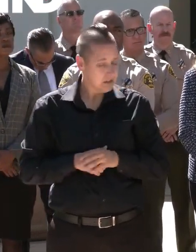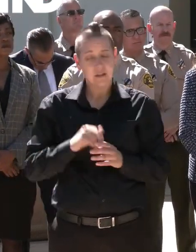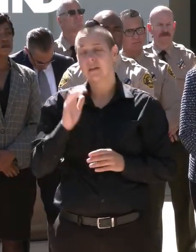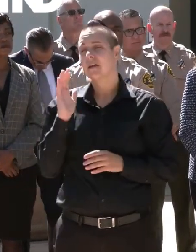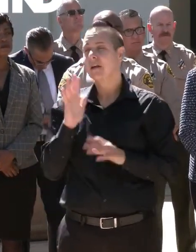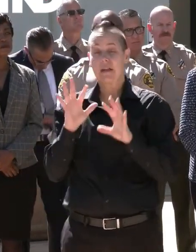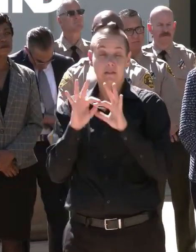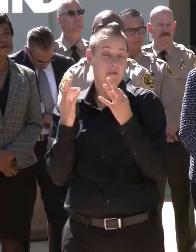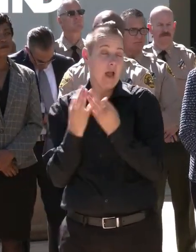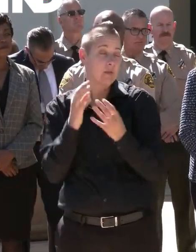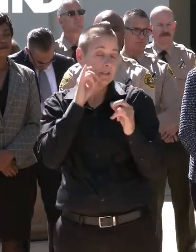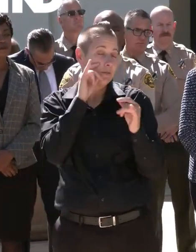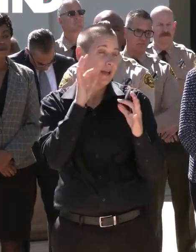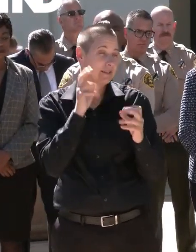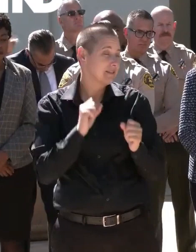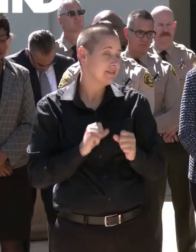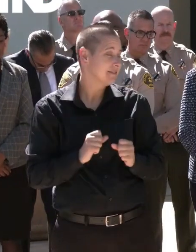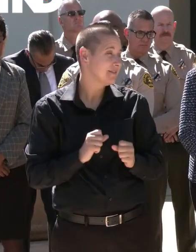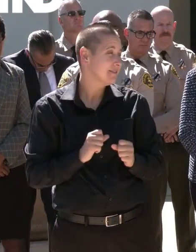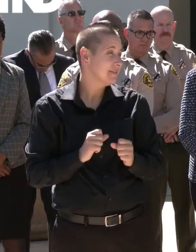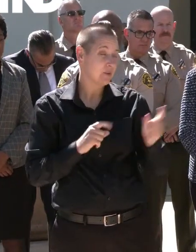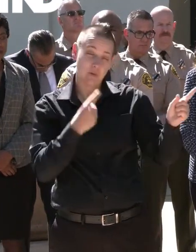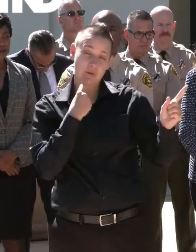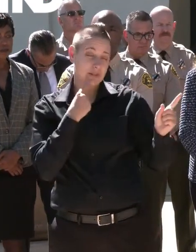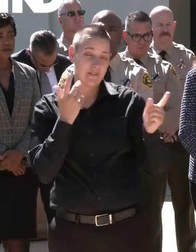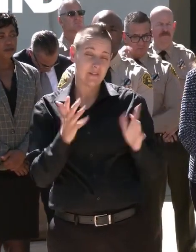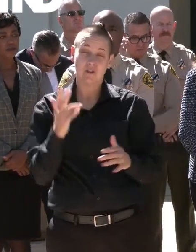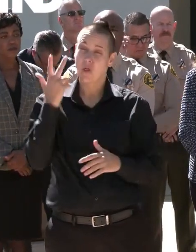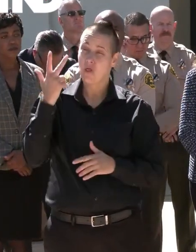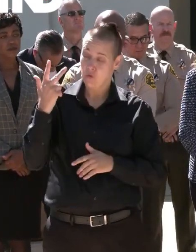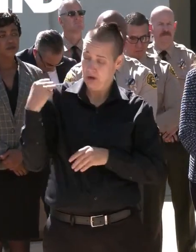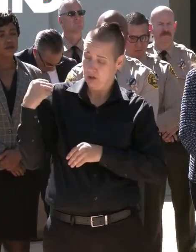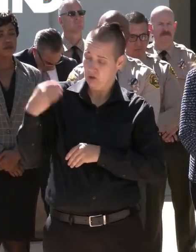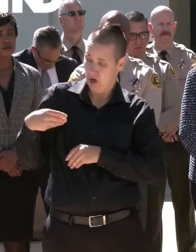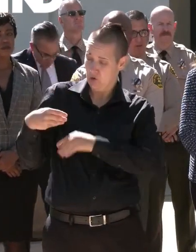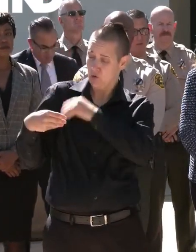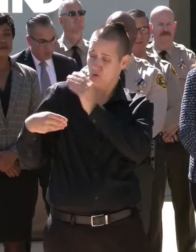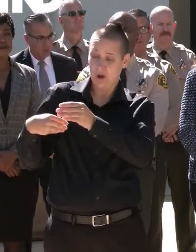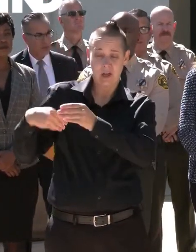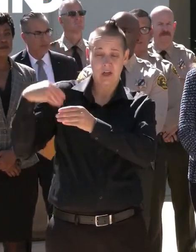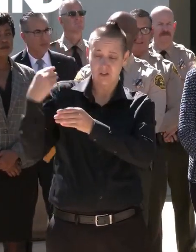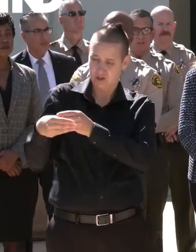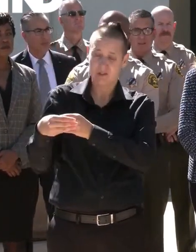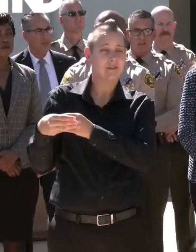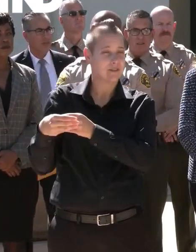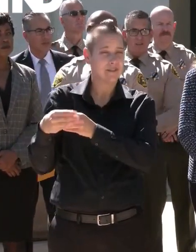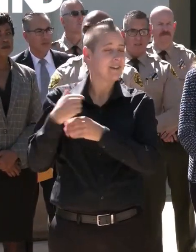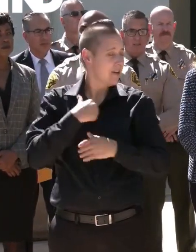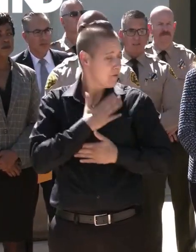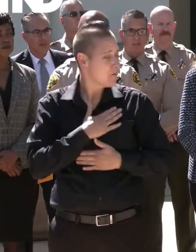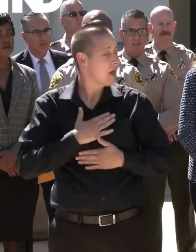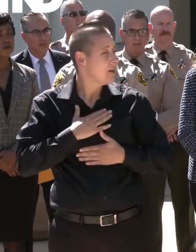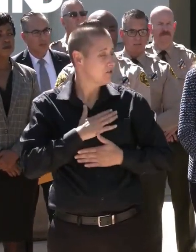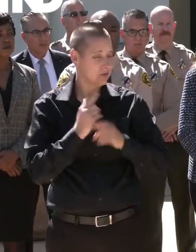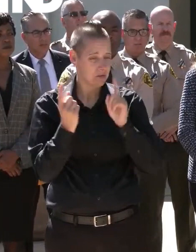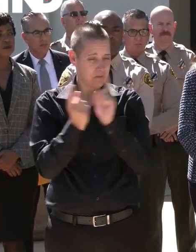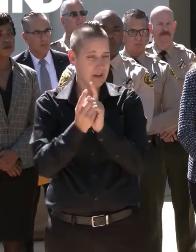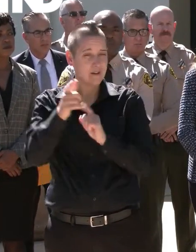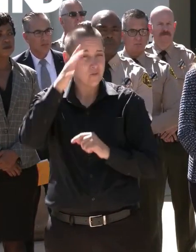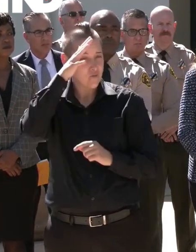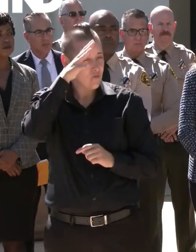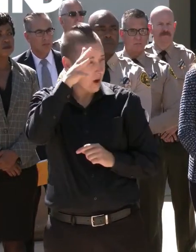His family is amazing, and you said it, three generations. I had the pleasure of meeting